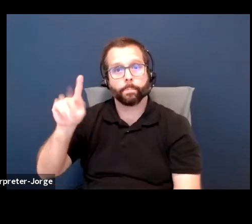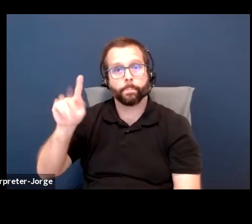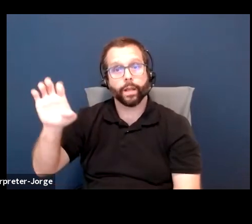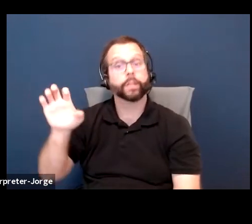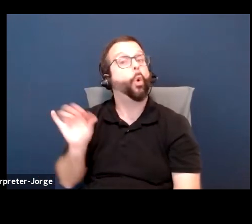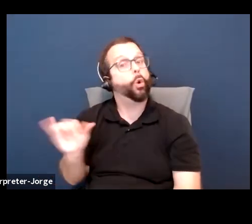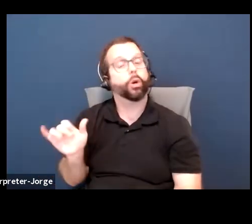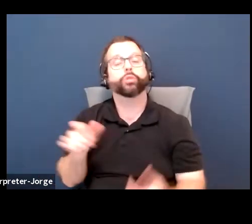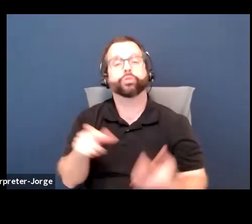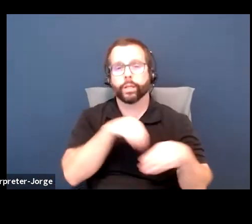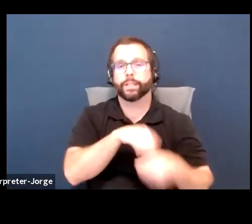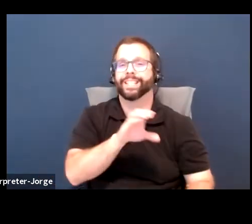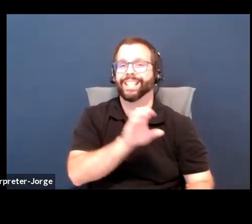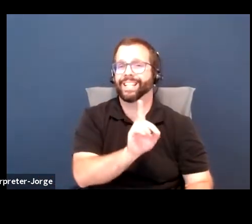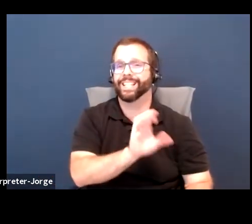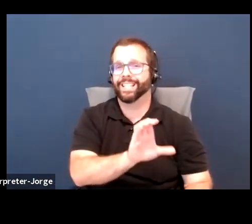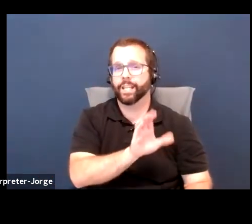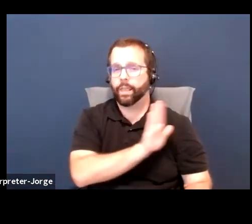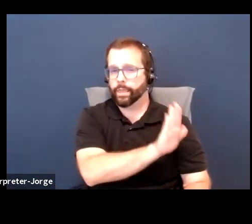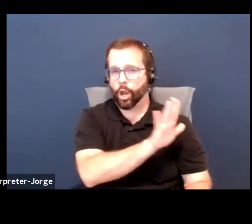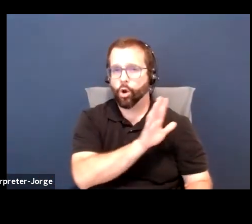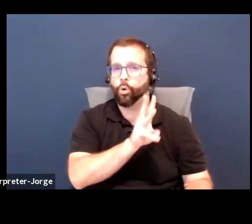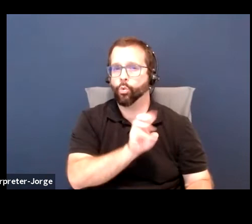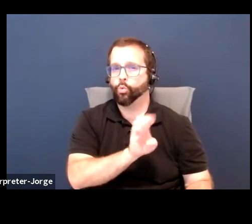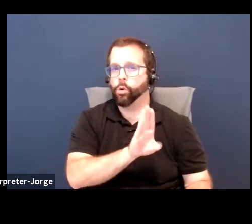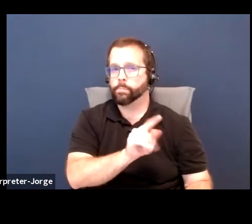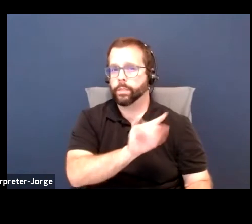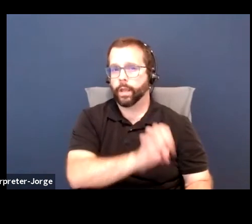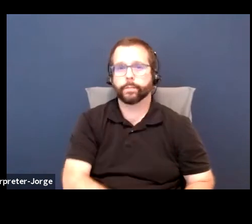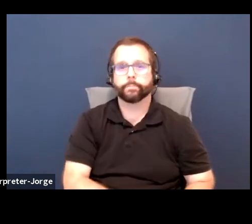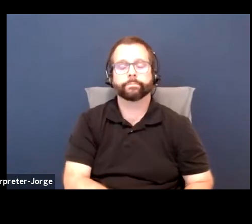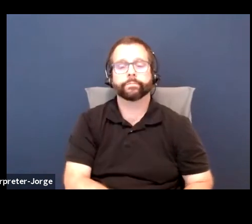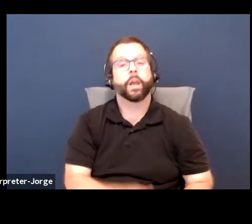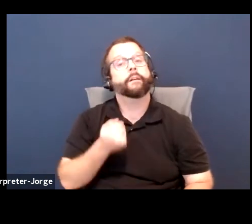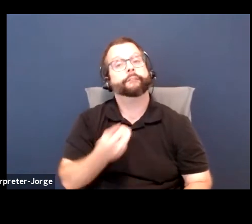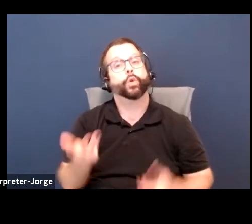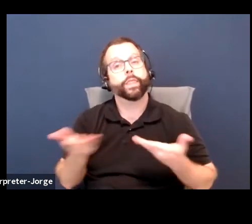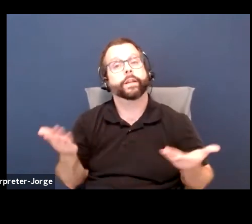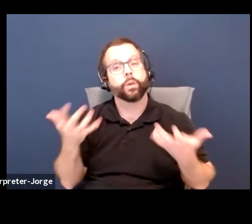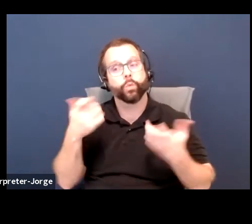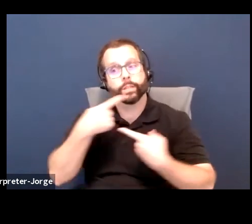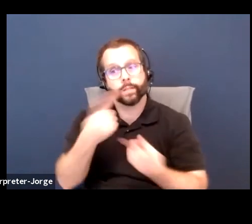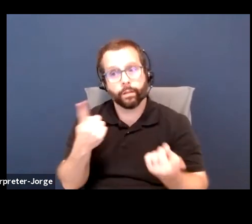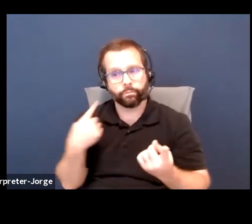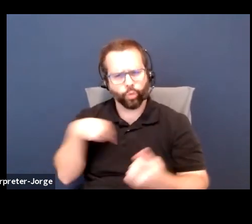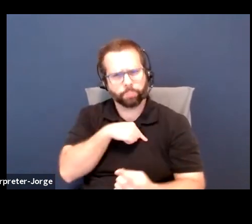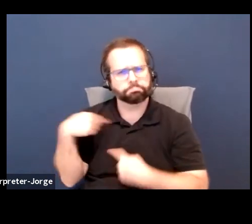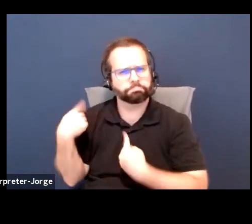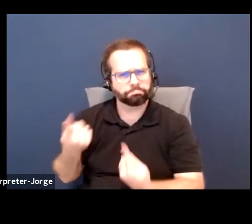page. Just a couple other things that I want to mention that we've been working on related